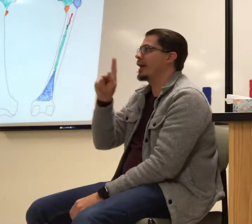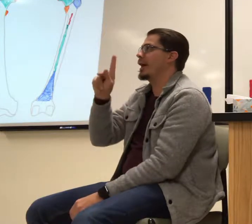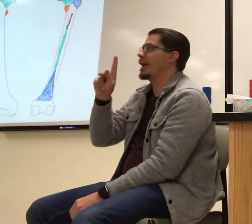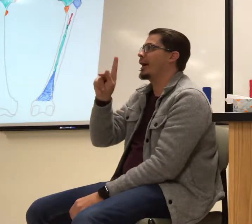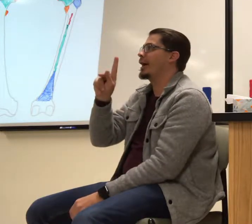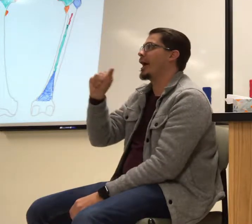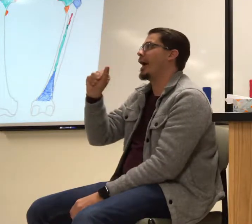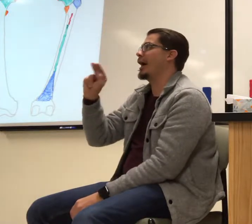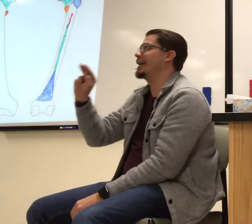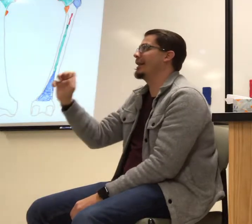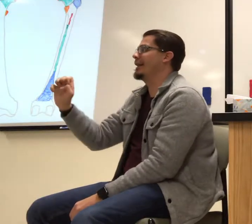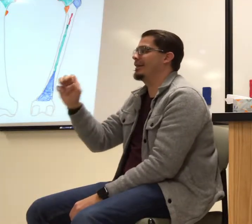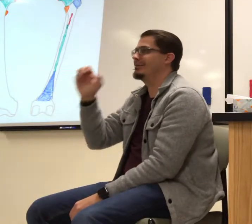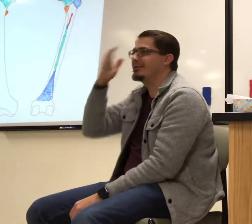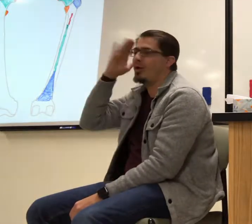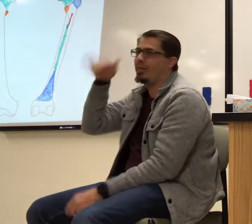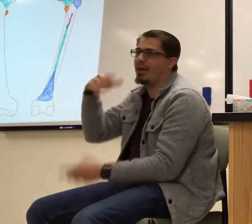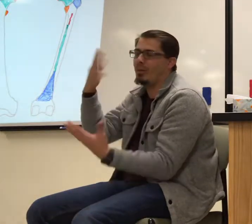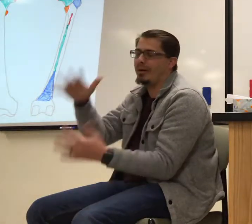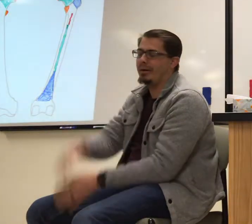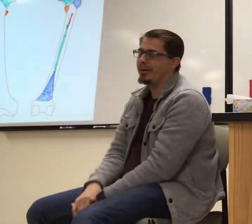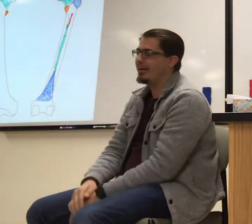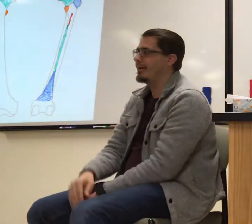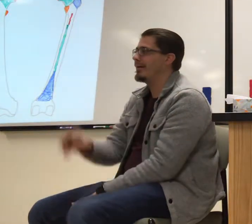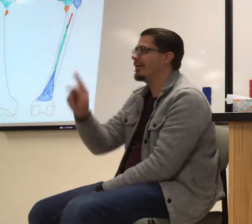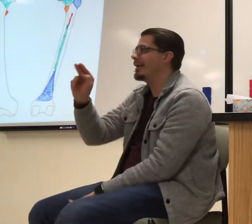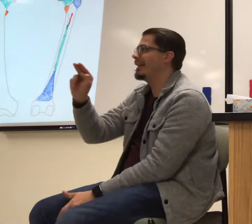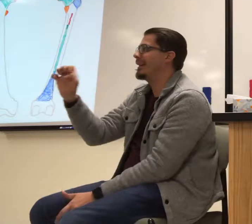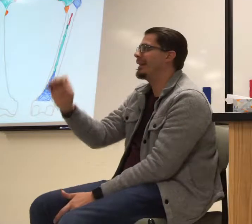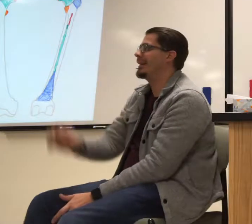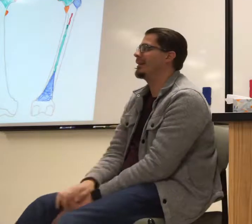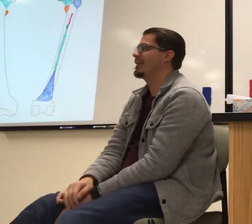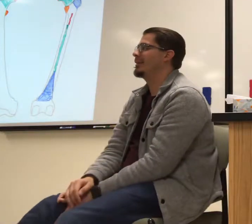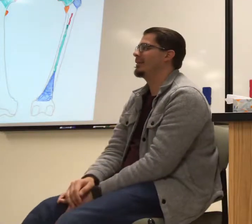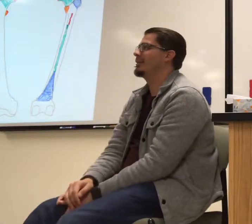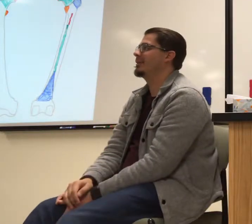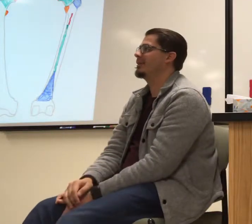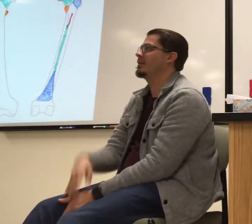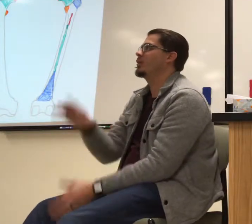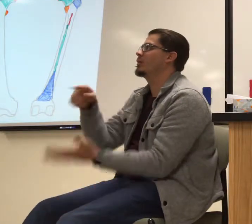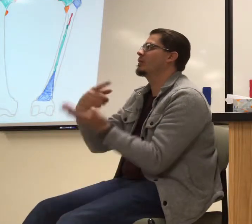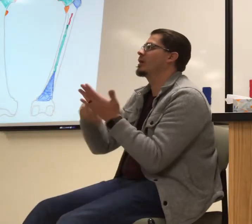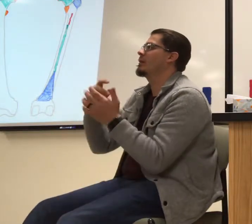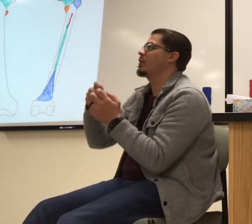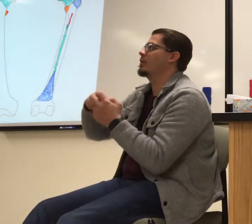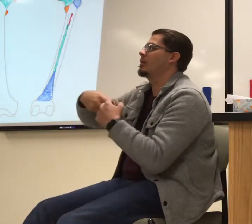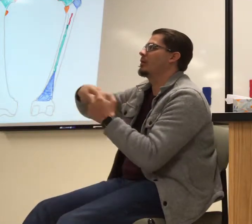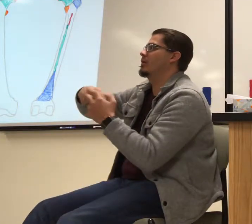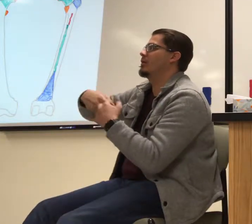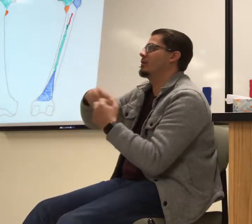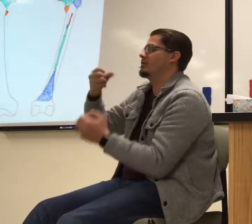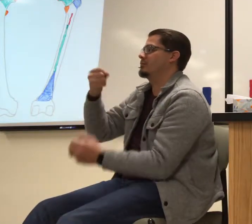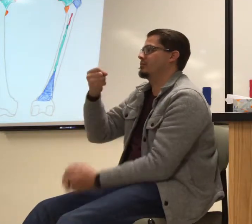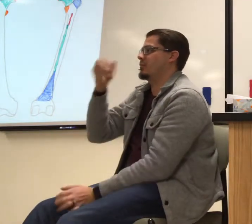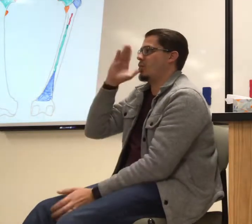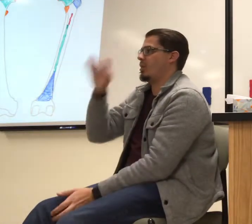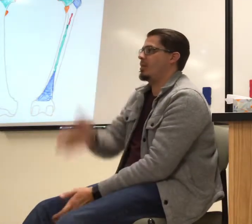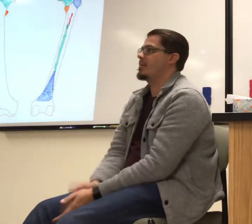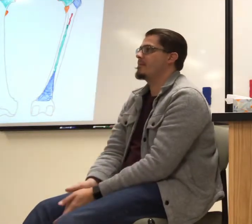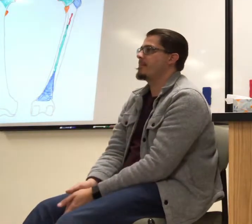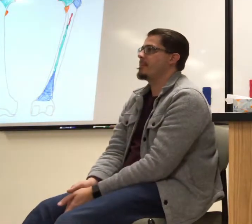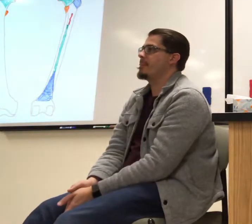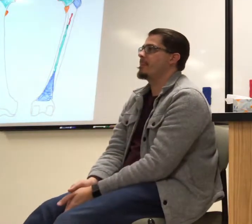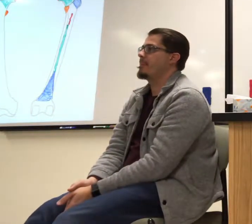That would be the first. I think you guys know that one already. Well, we'll talk about knee articulations in a second here.